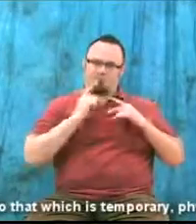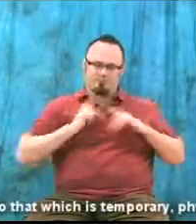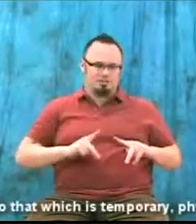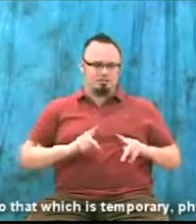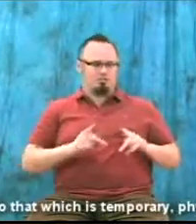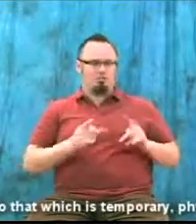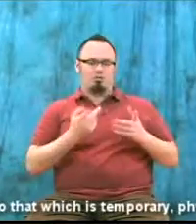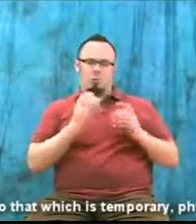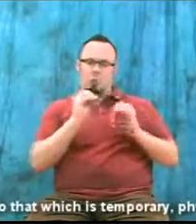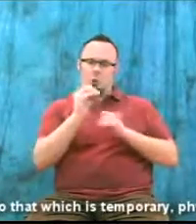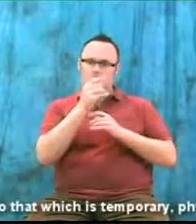devoid of godliness.